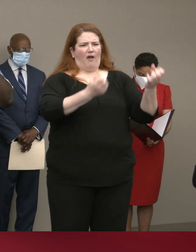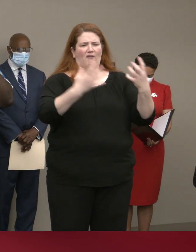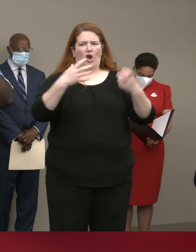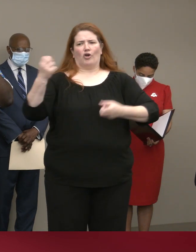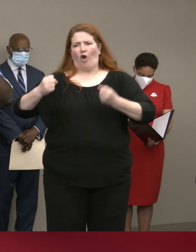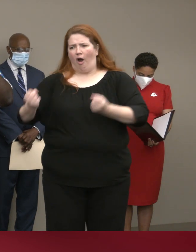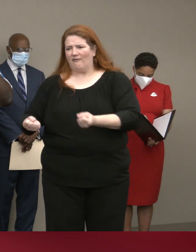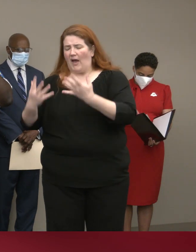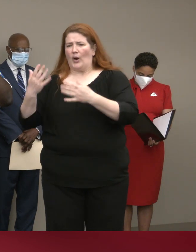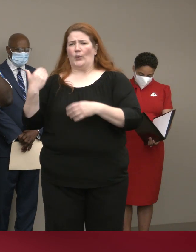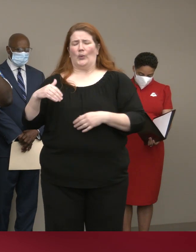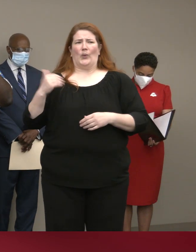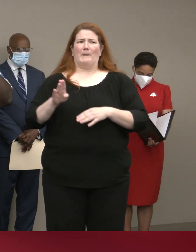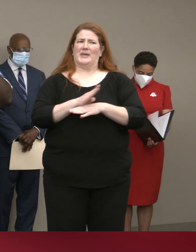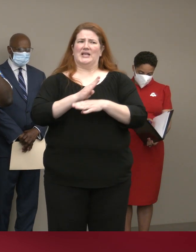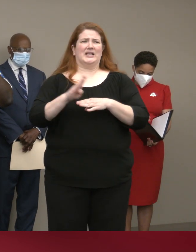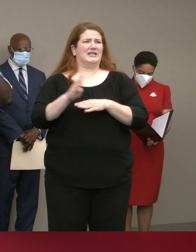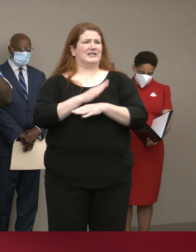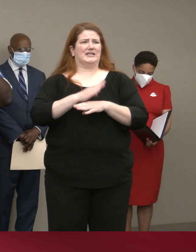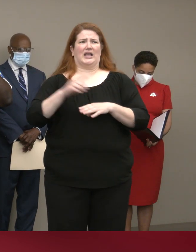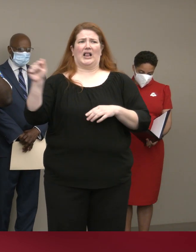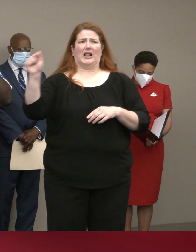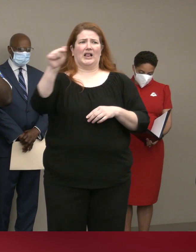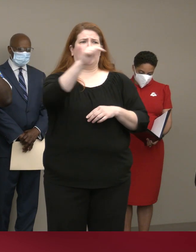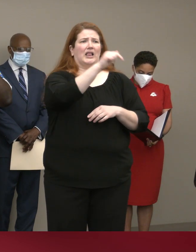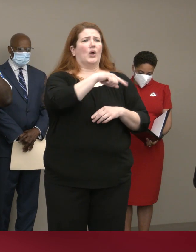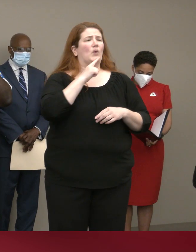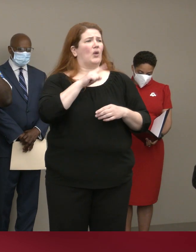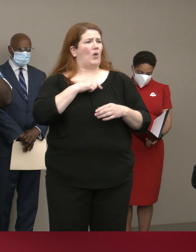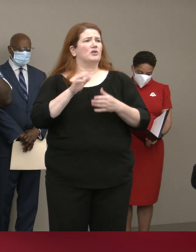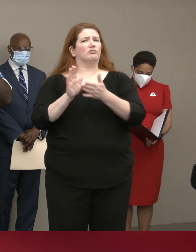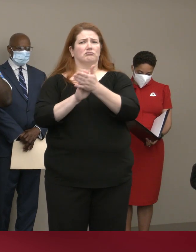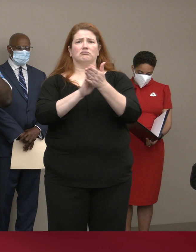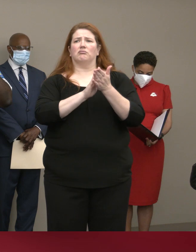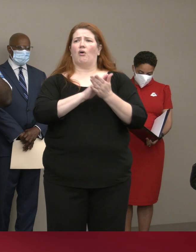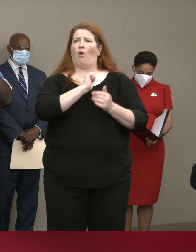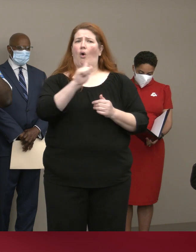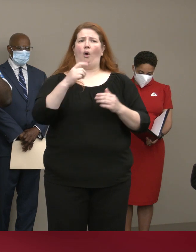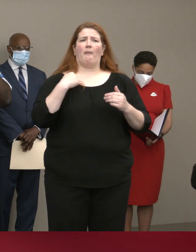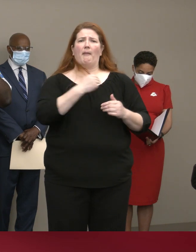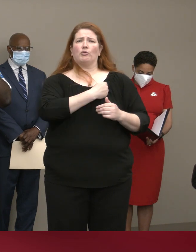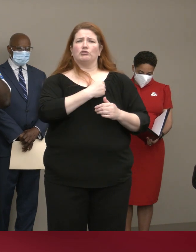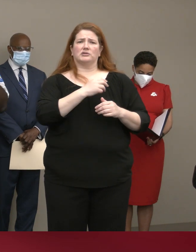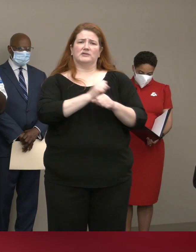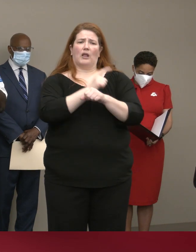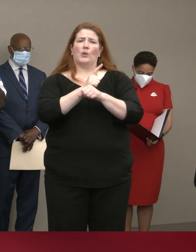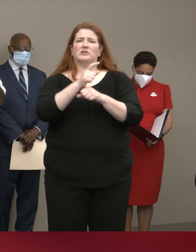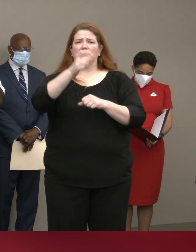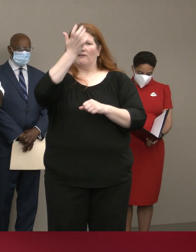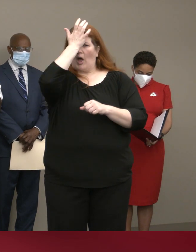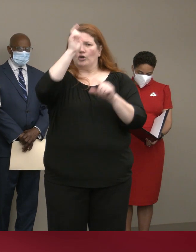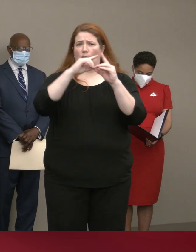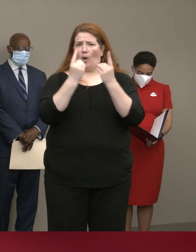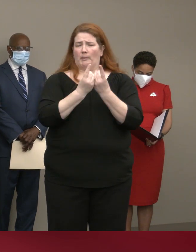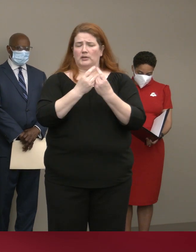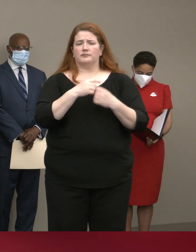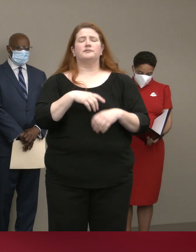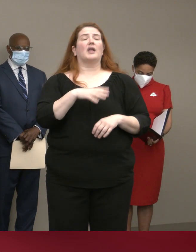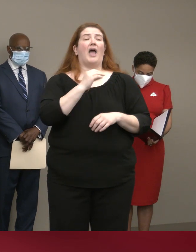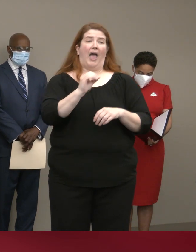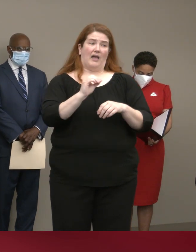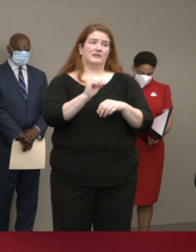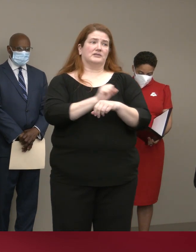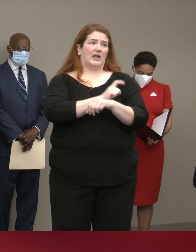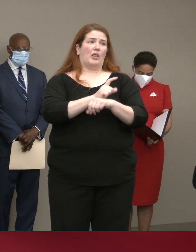was a very busy night, but I do want to commend all the members of the St. Louis Fire Department and EMS for doing a fantastic job, and also the St. Louis Police Department